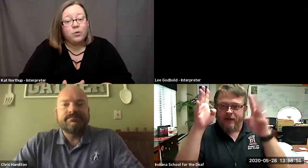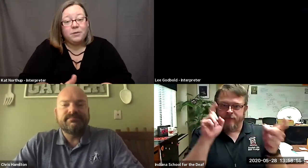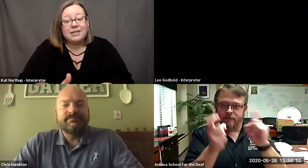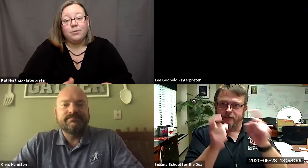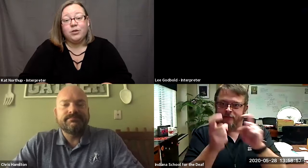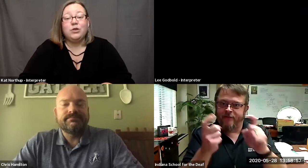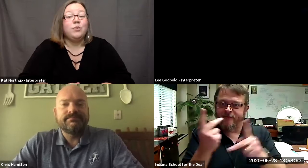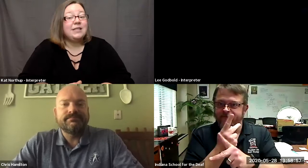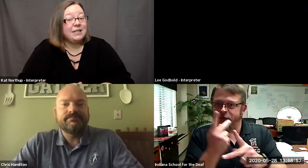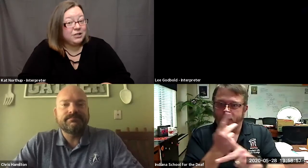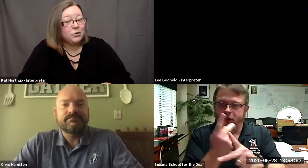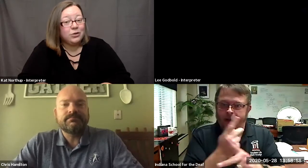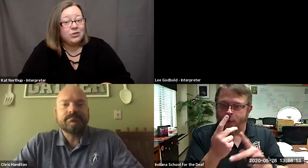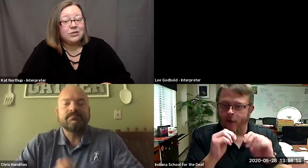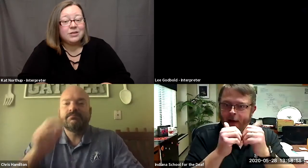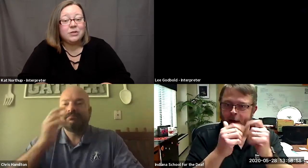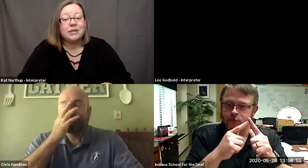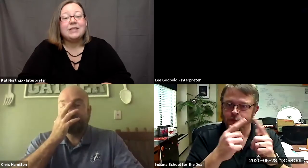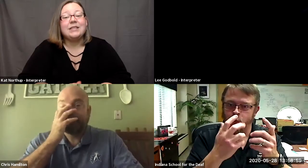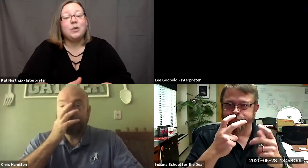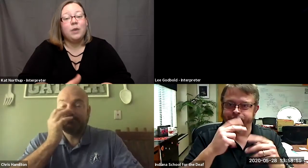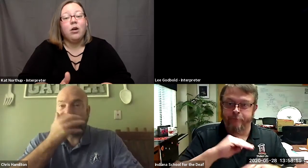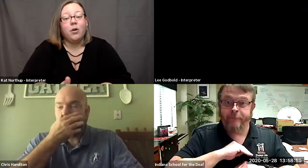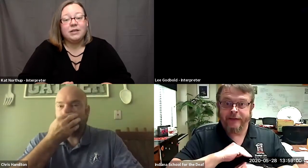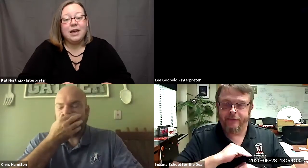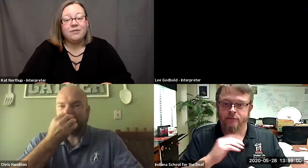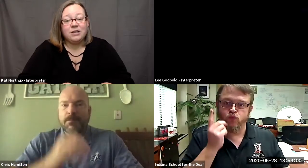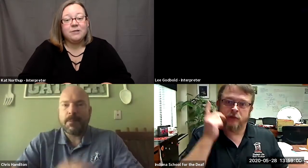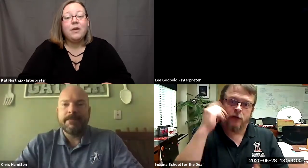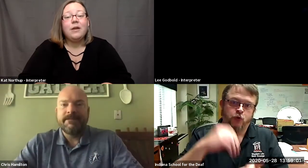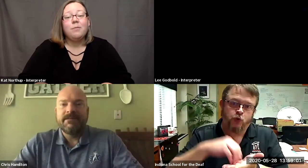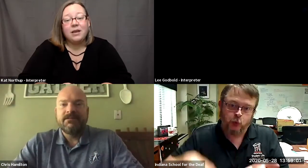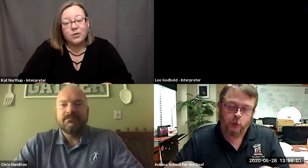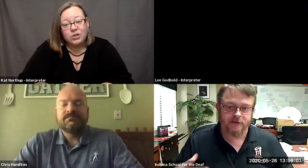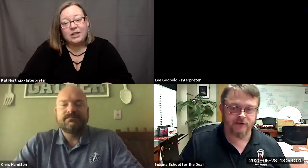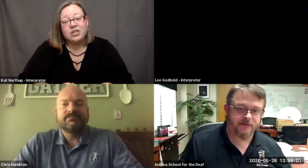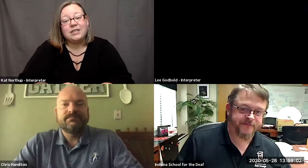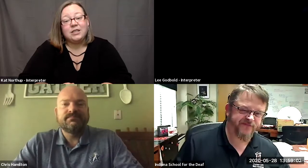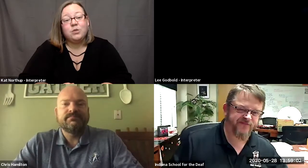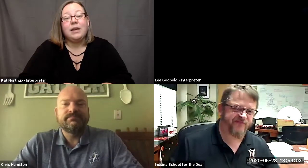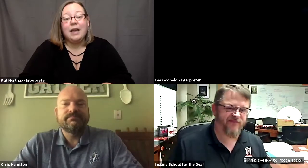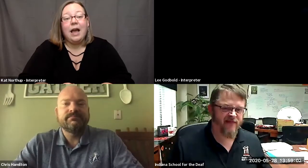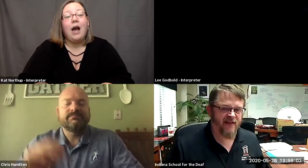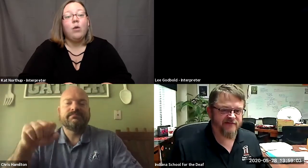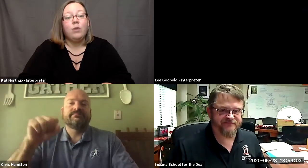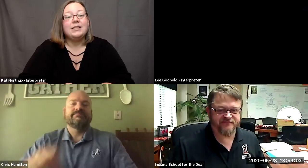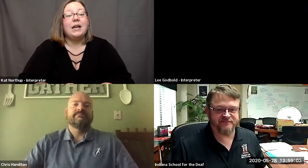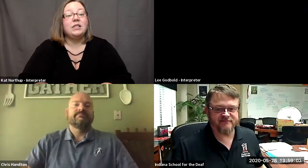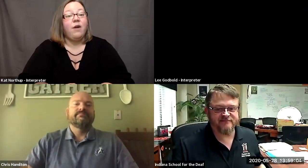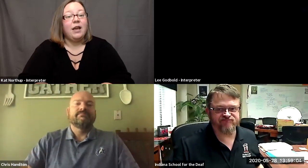assuming it would be similar to residential students, and so we are going to have to make those changes and tweak how we satisfy